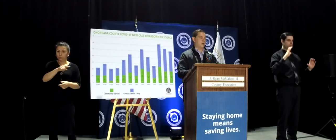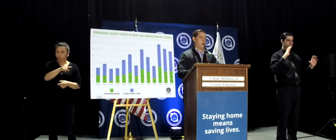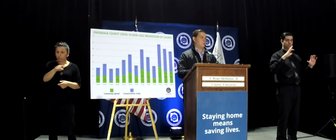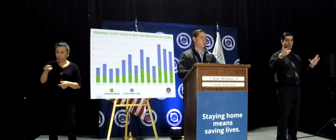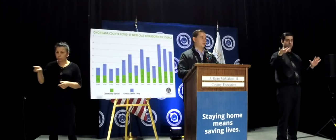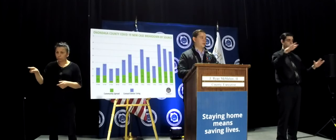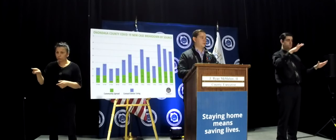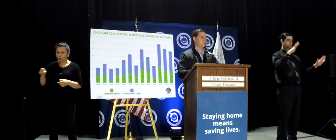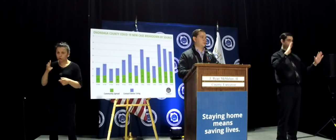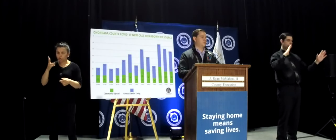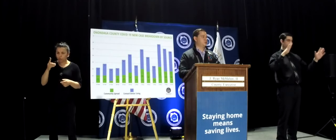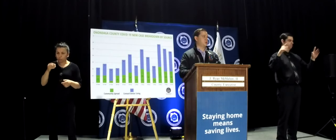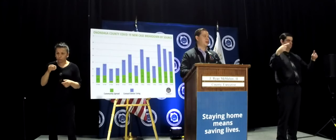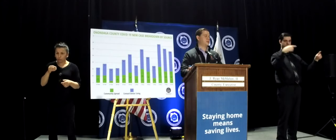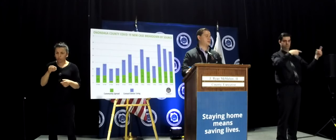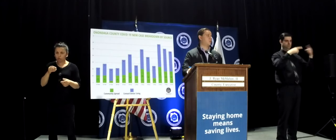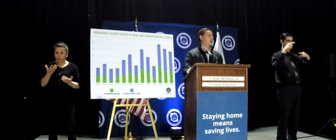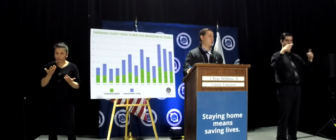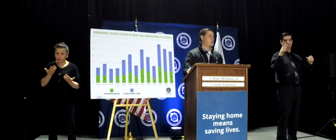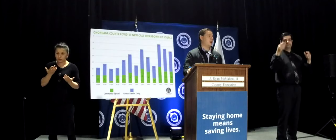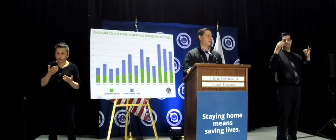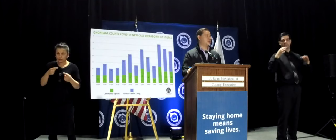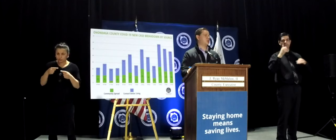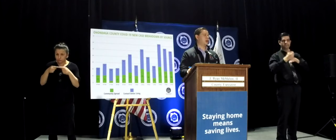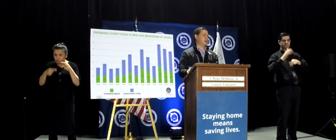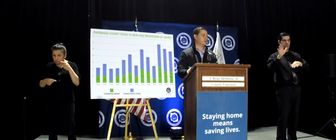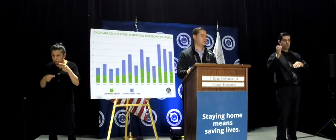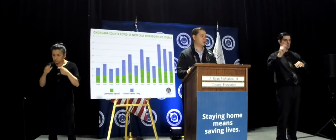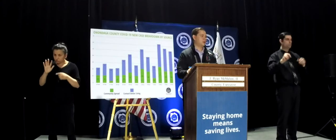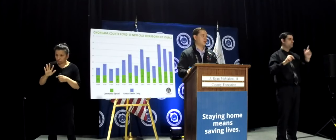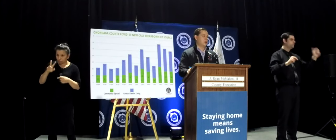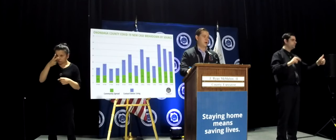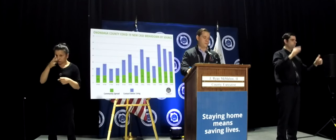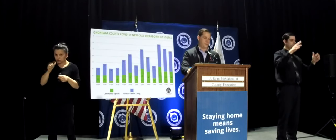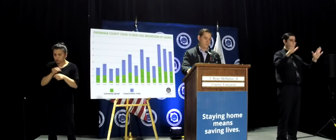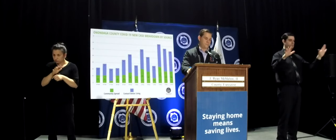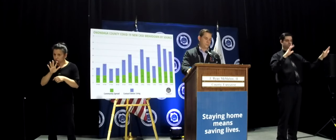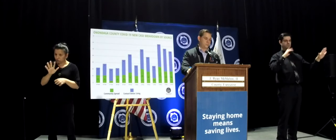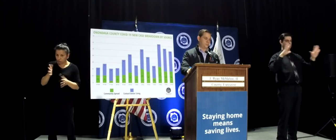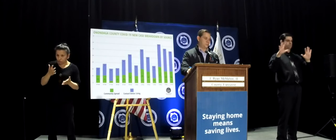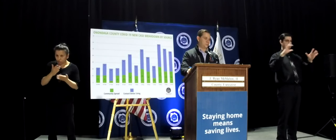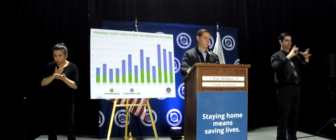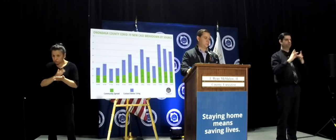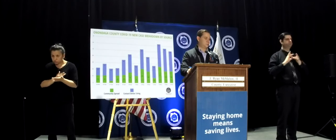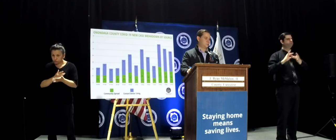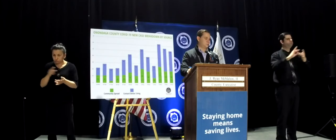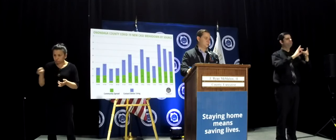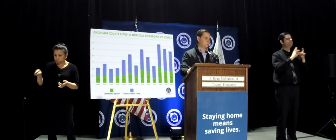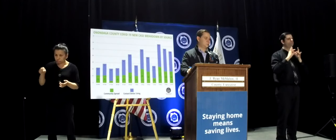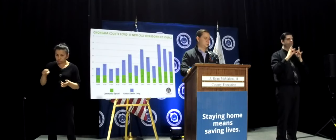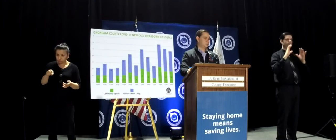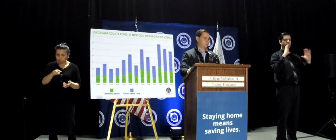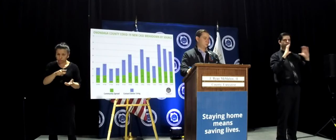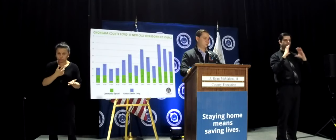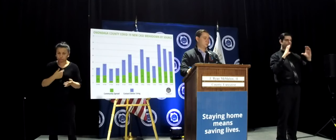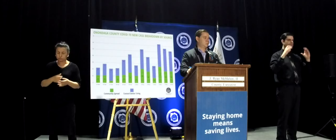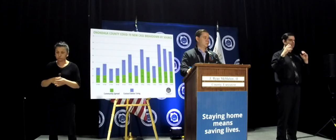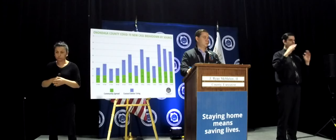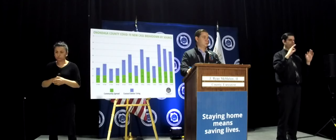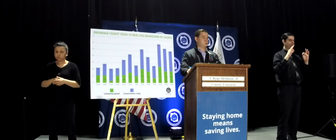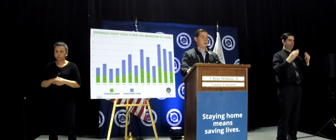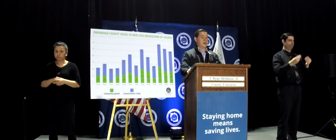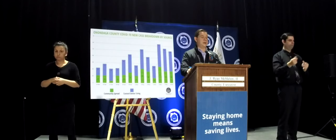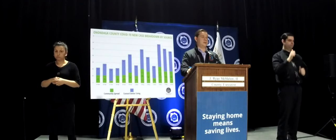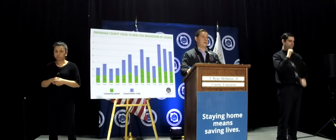waters down our ability to trace the way we want to trace. Because you don't want to give up the 2 or 3 days that you're waiting for